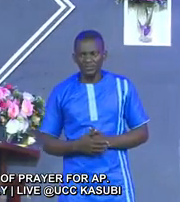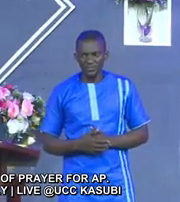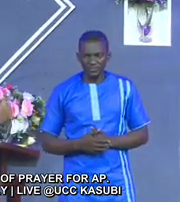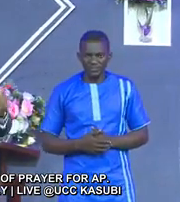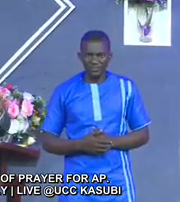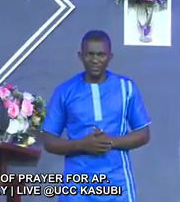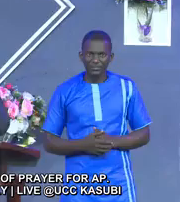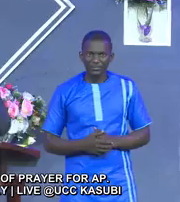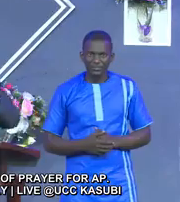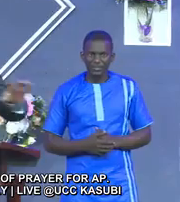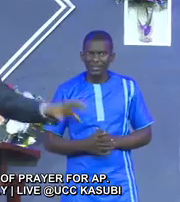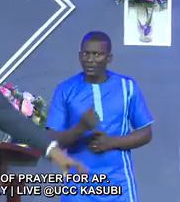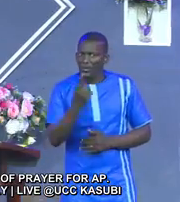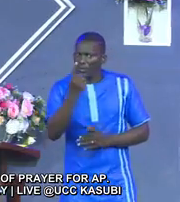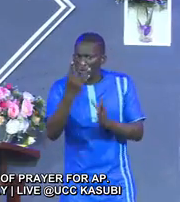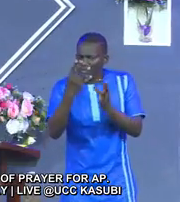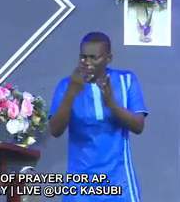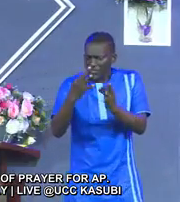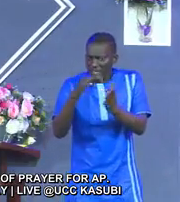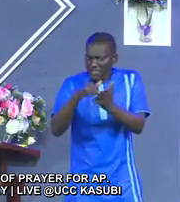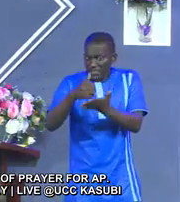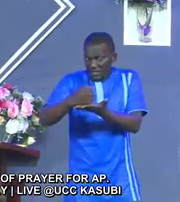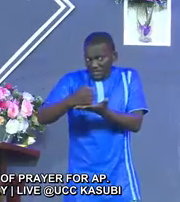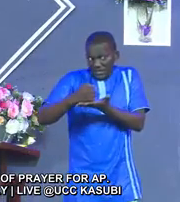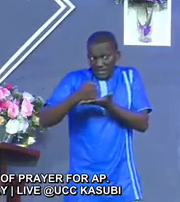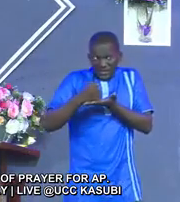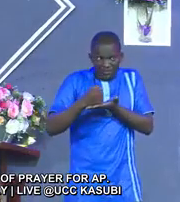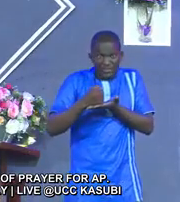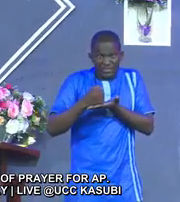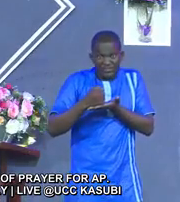But one of the things that helped